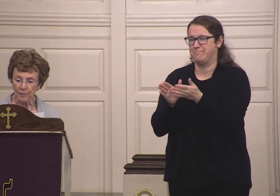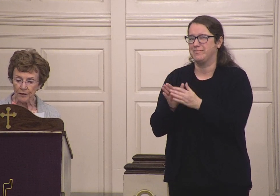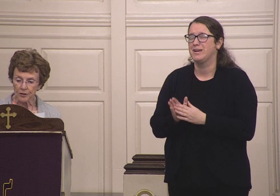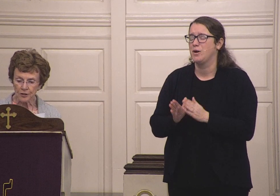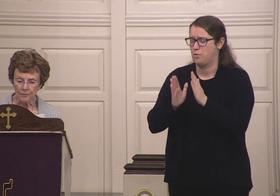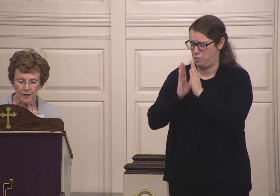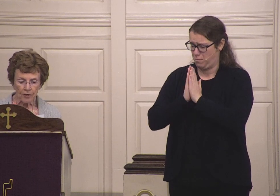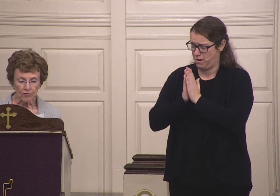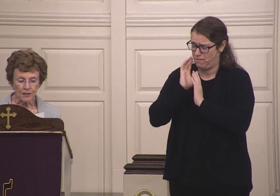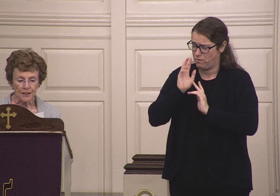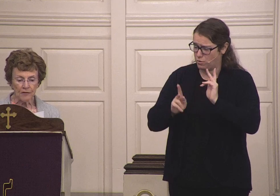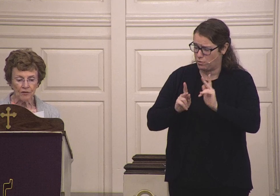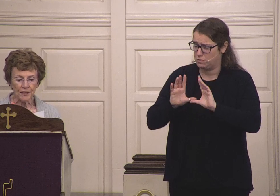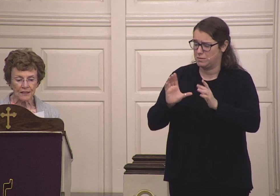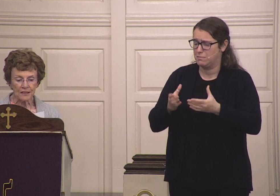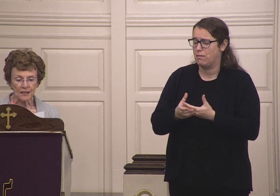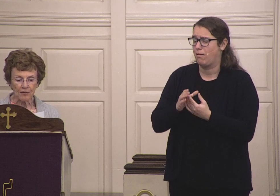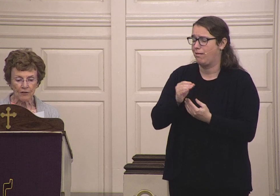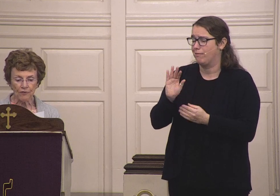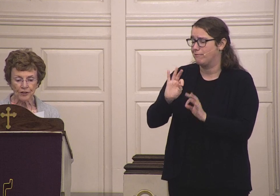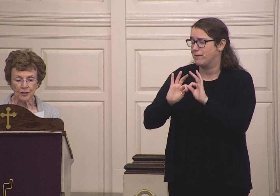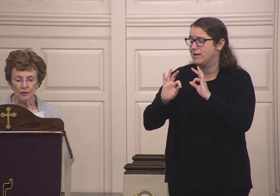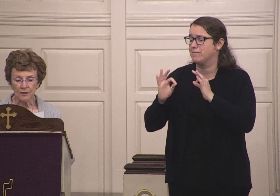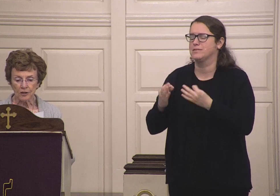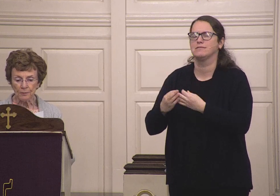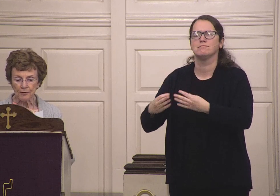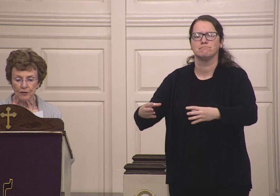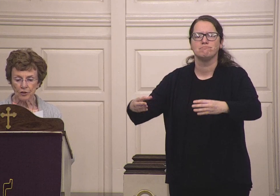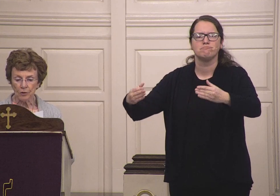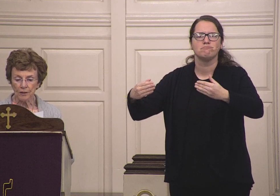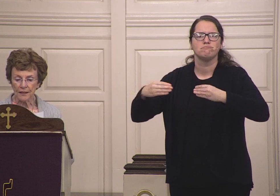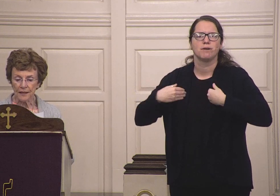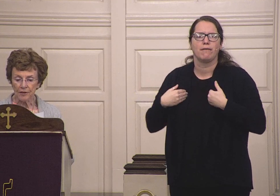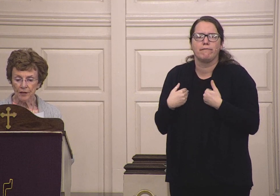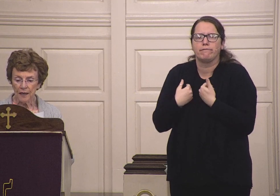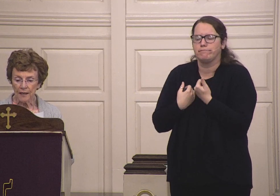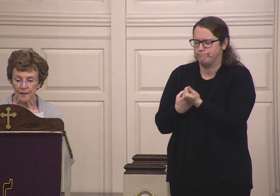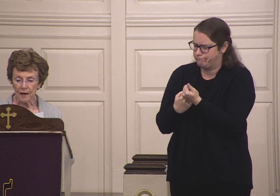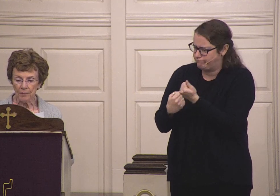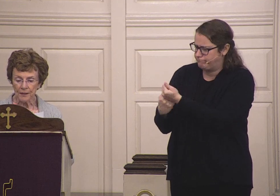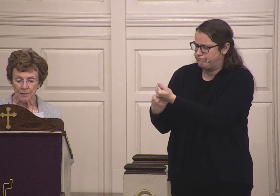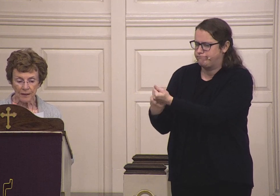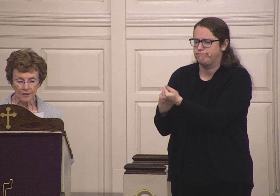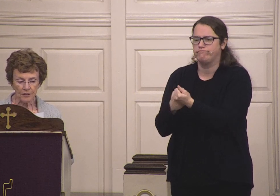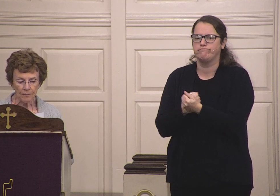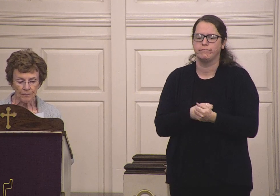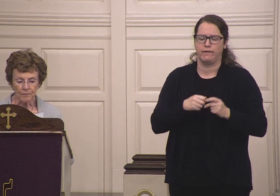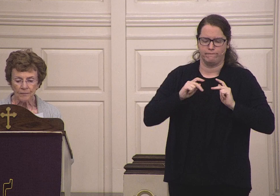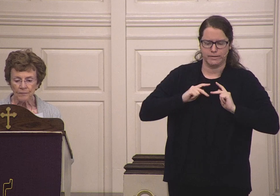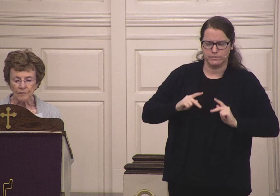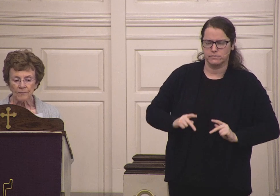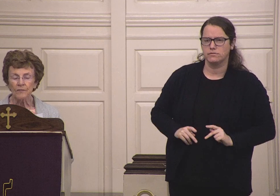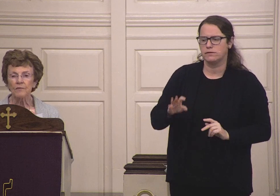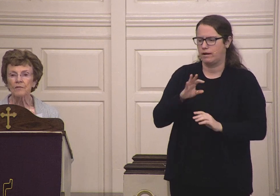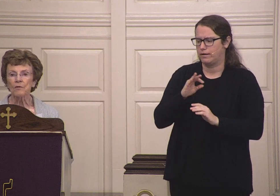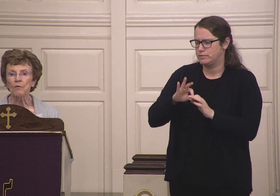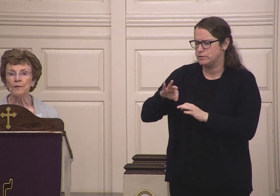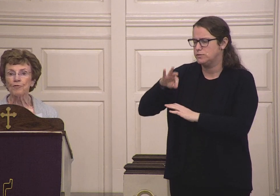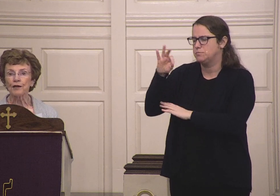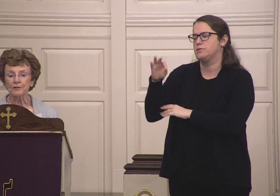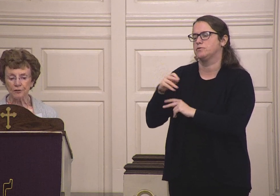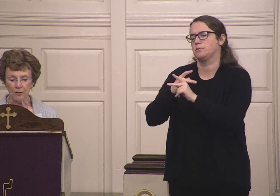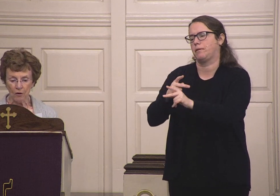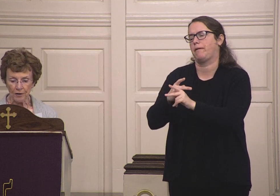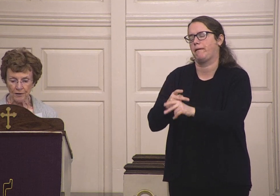their families receive the necessary physical and spiritual care and accompaniment.